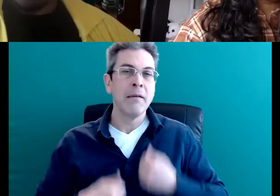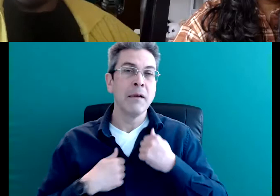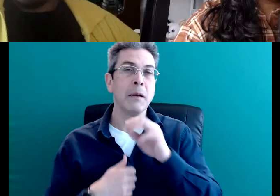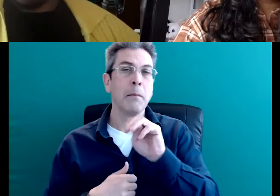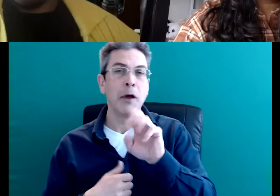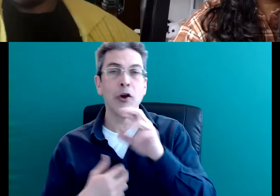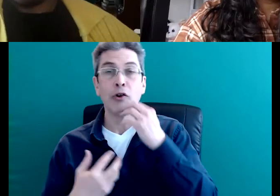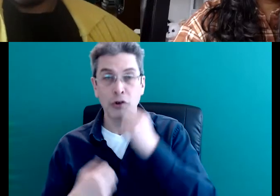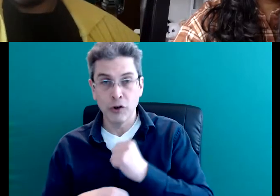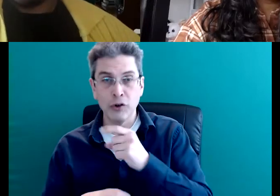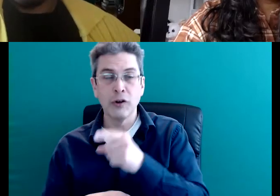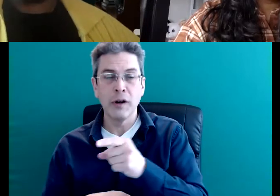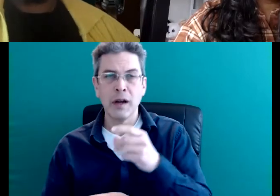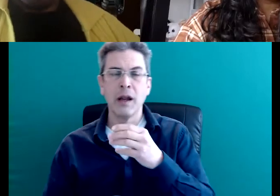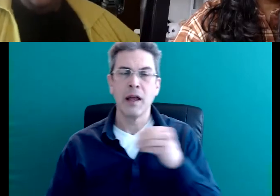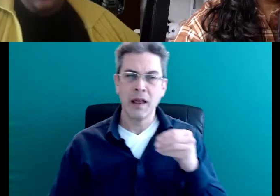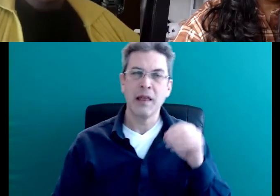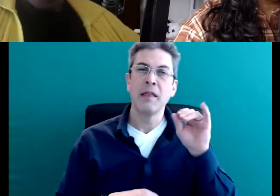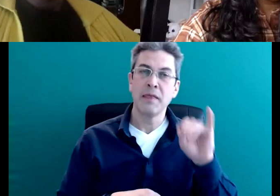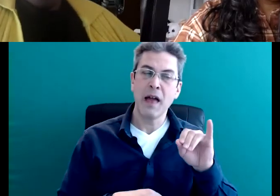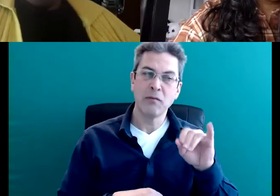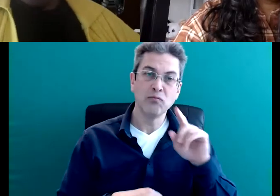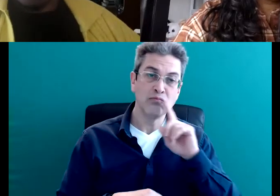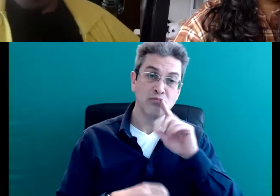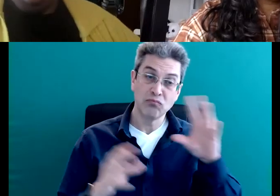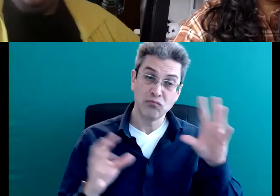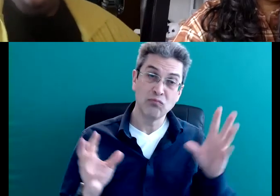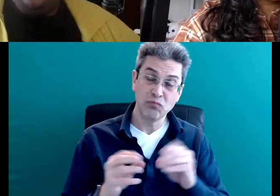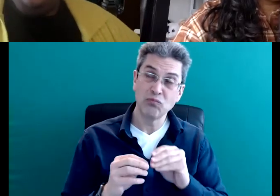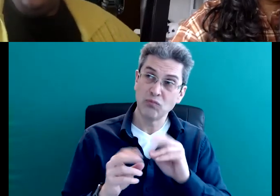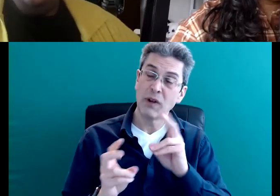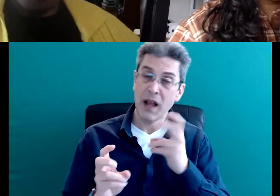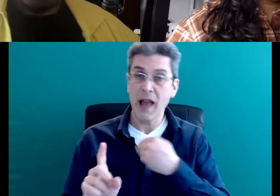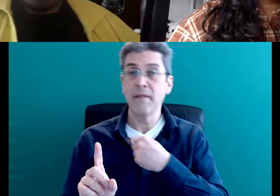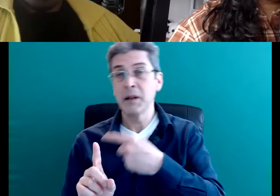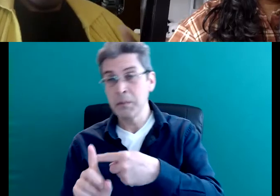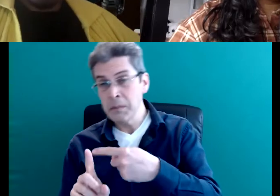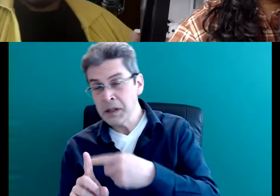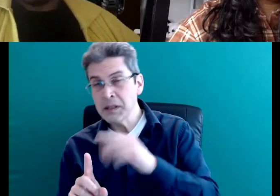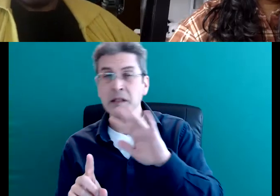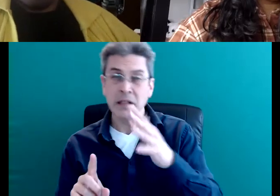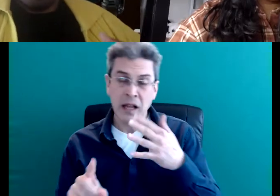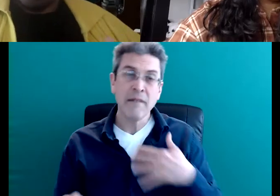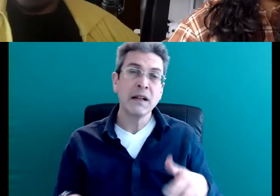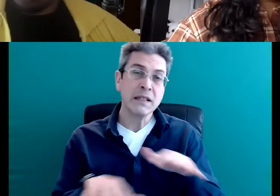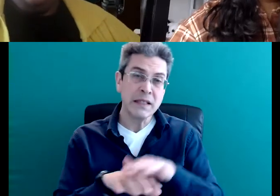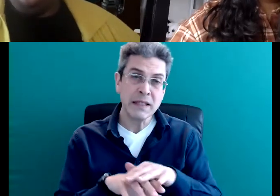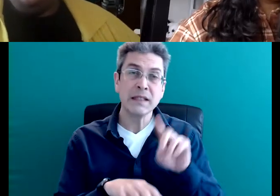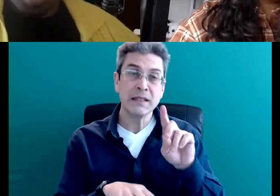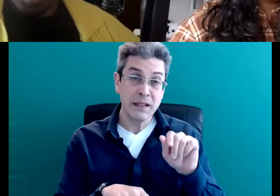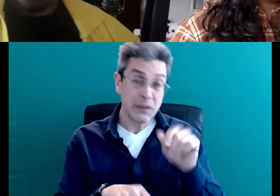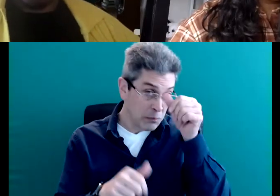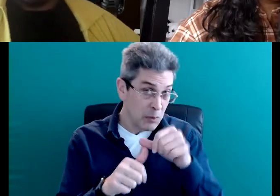Lives, which is kind of good at talking about the disability intersection, in which like 30 to 50% of people killed by police